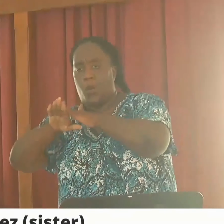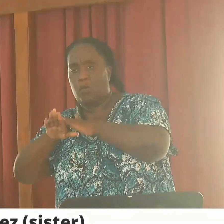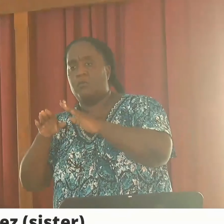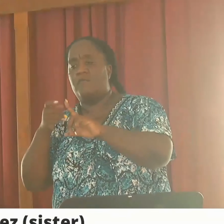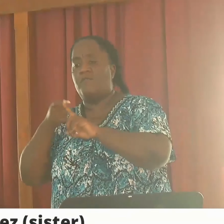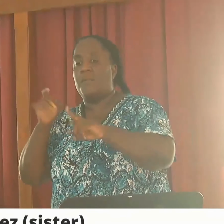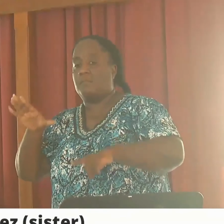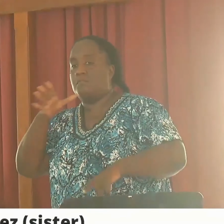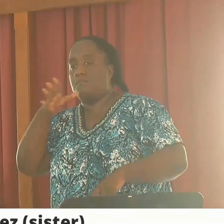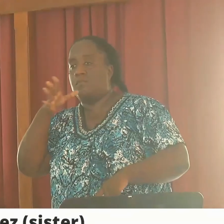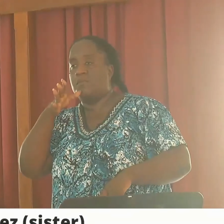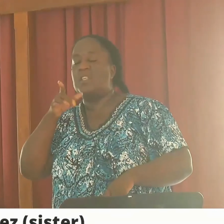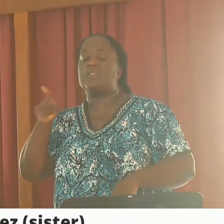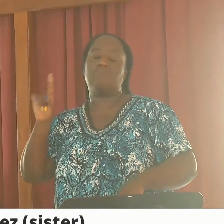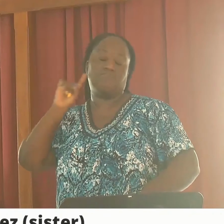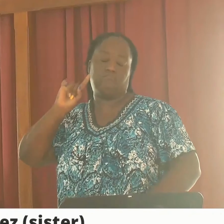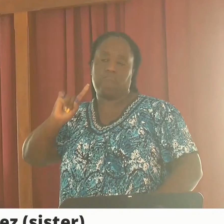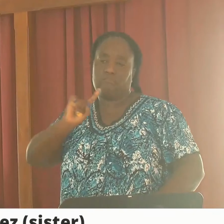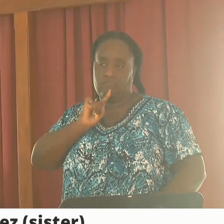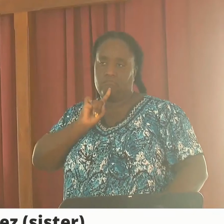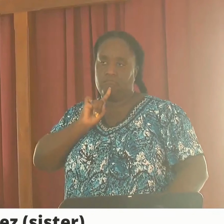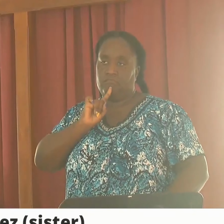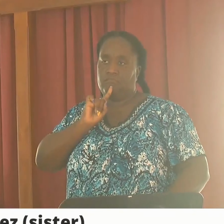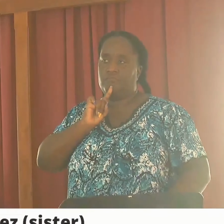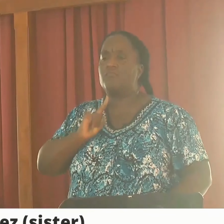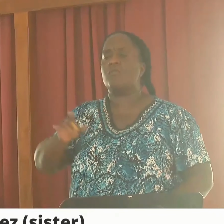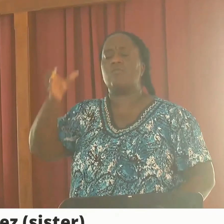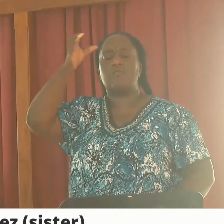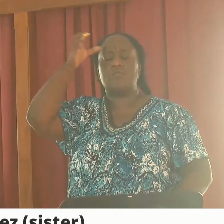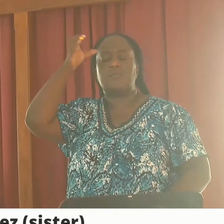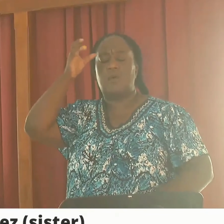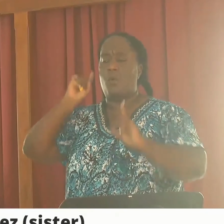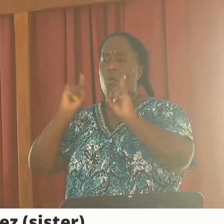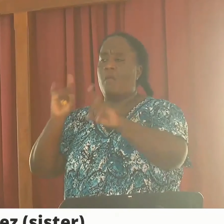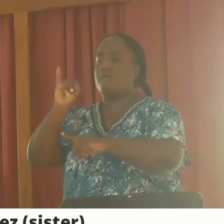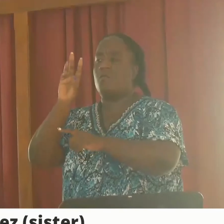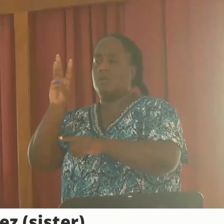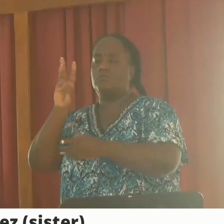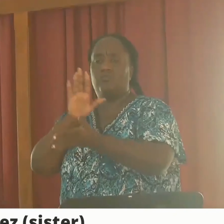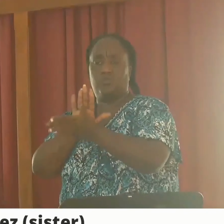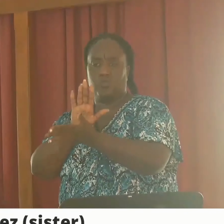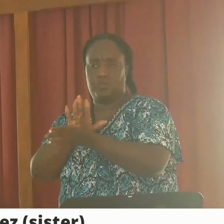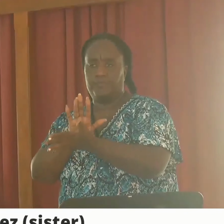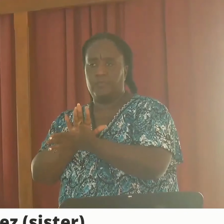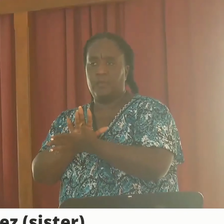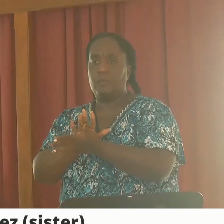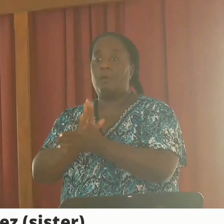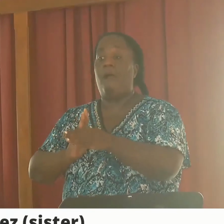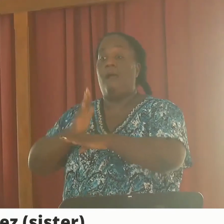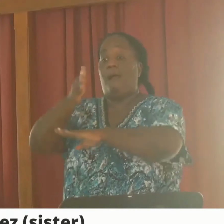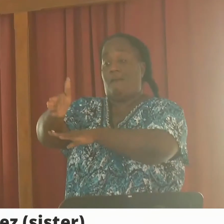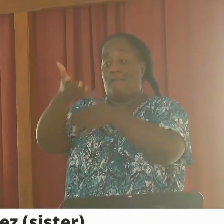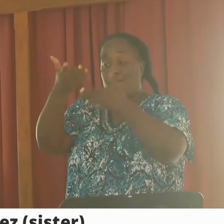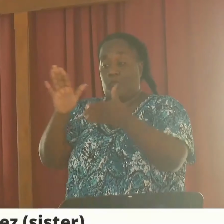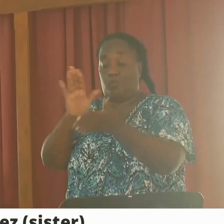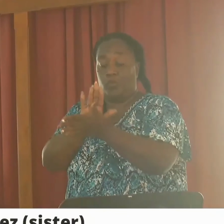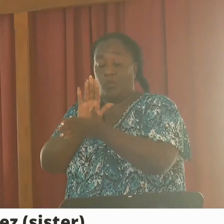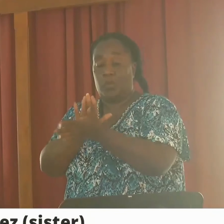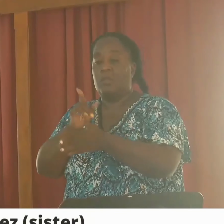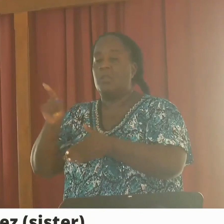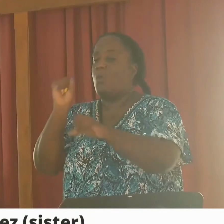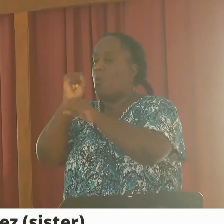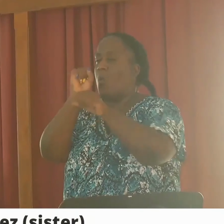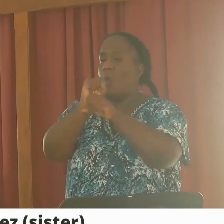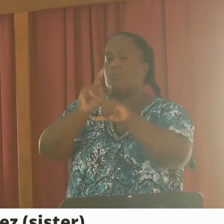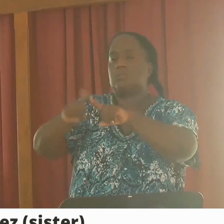He was born hearing and speech impaired. Christopher attended the Irvin Wilson School. After leaving school, he worked at